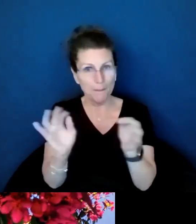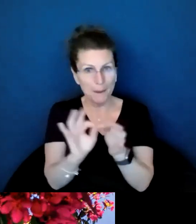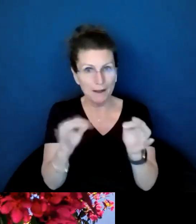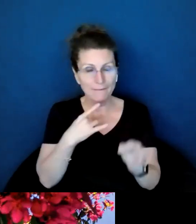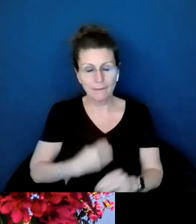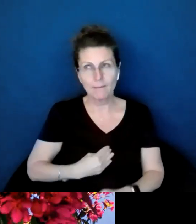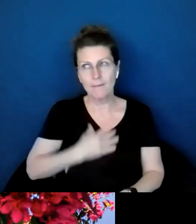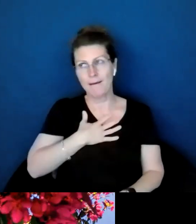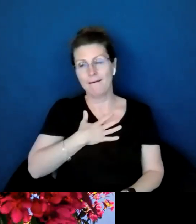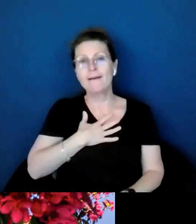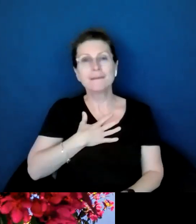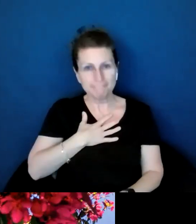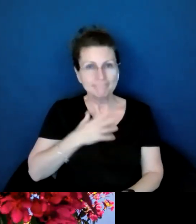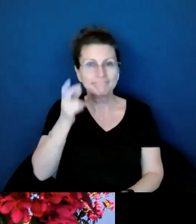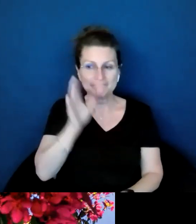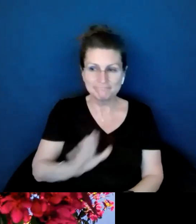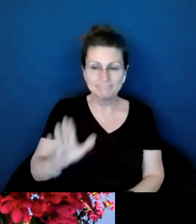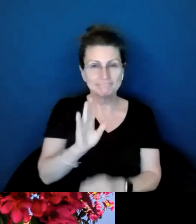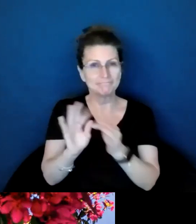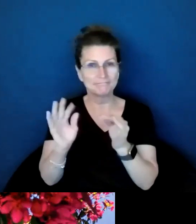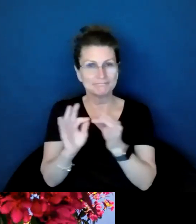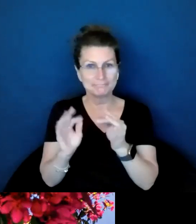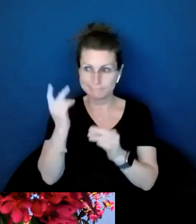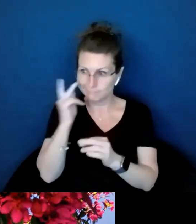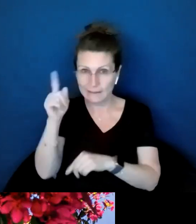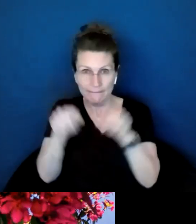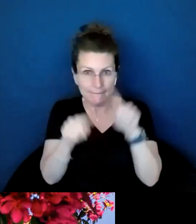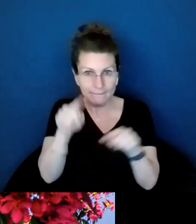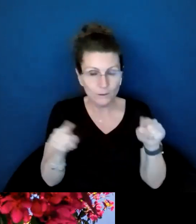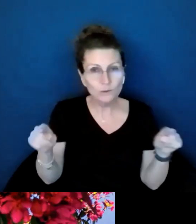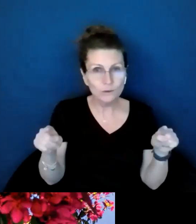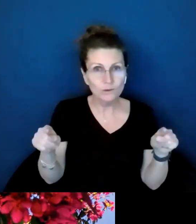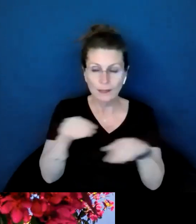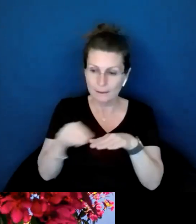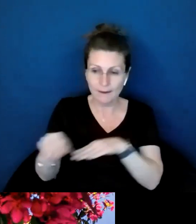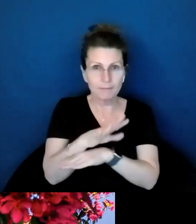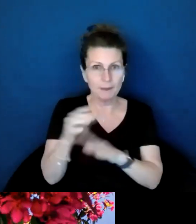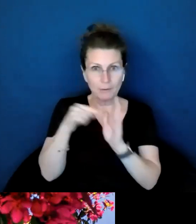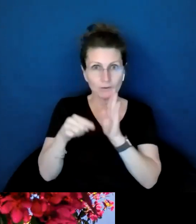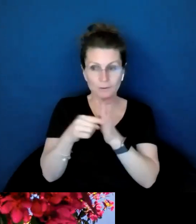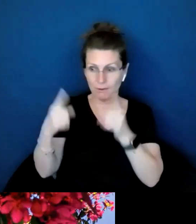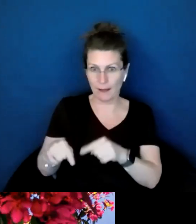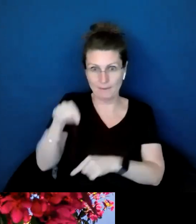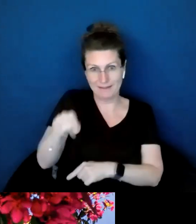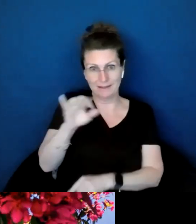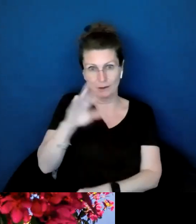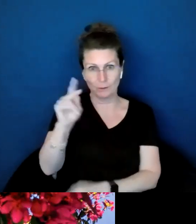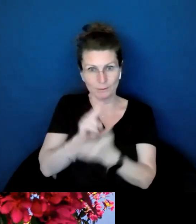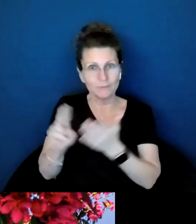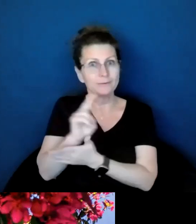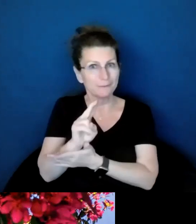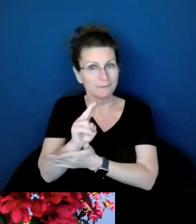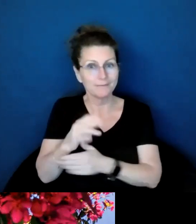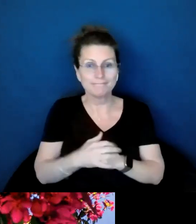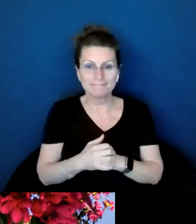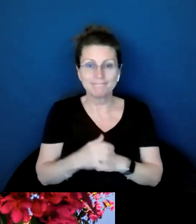hear and understand the diversity of the impactful research that's being done at this university. I am really